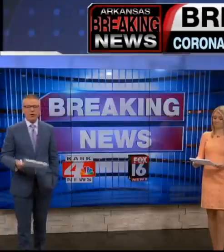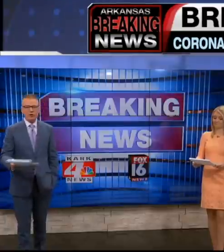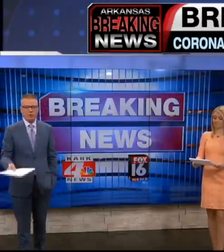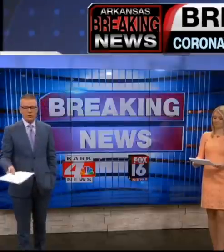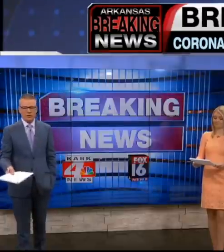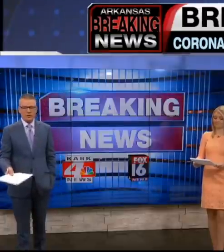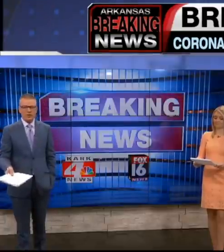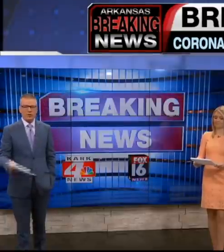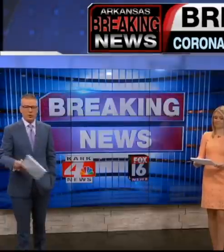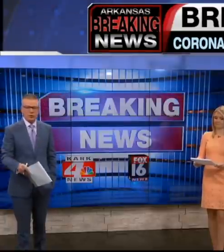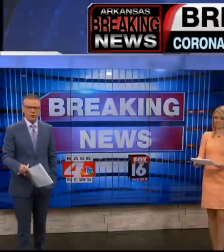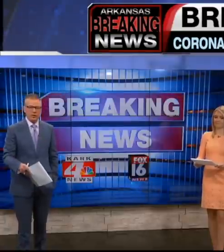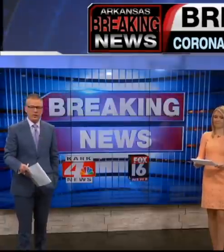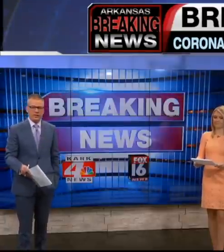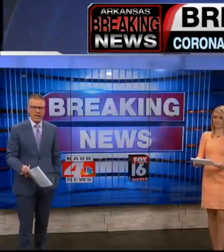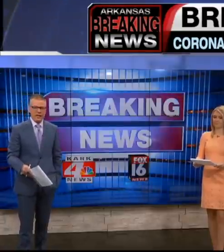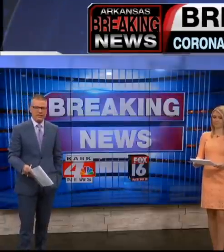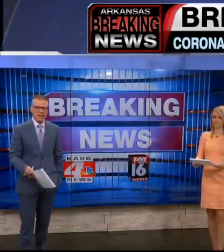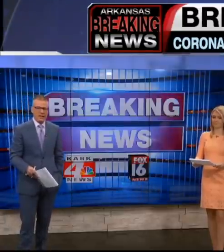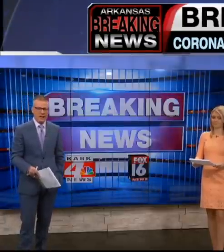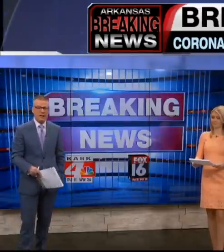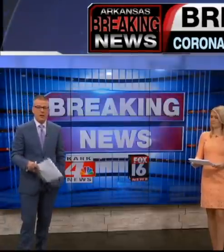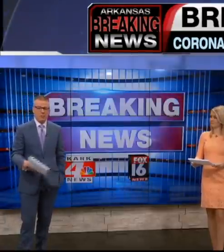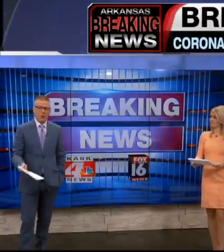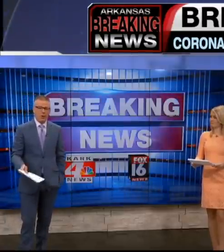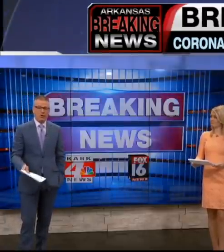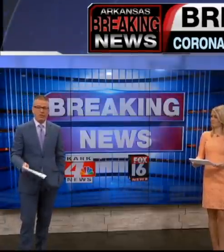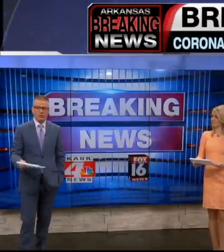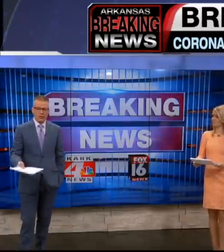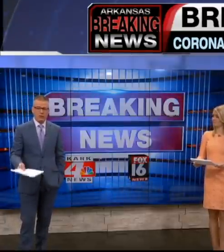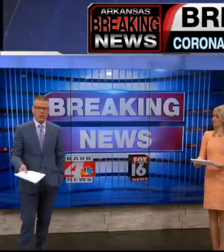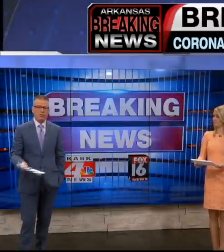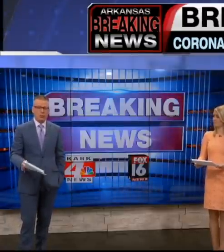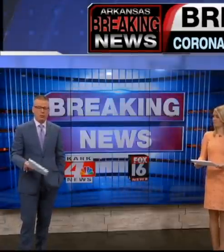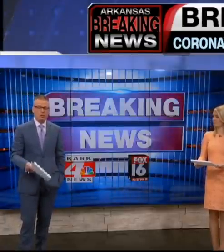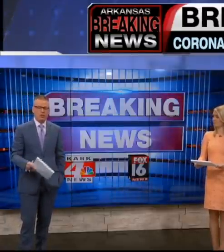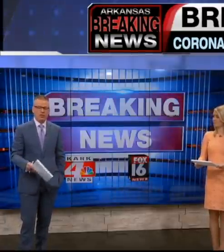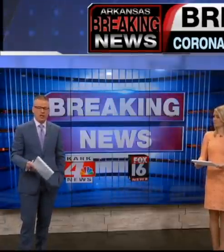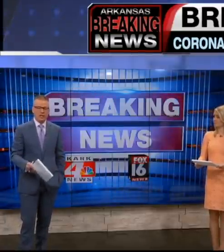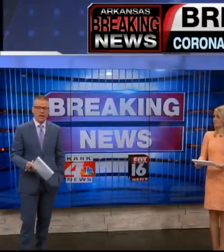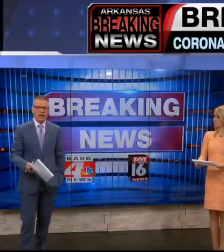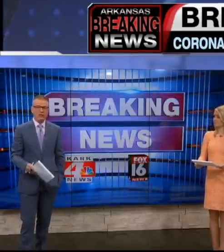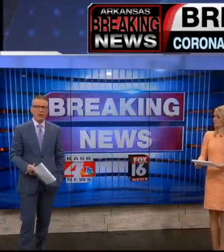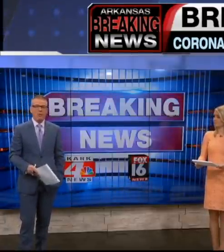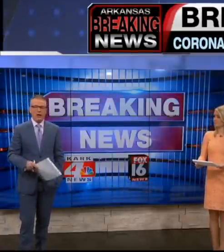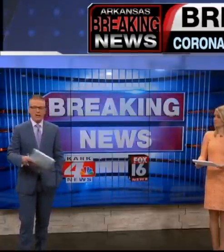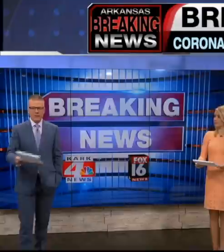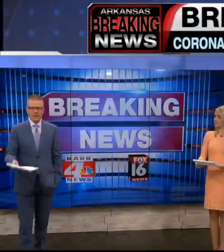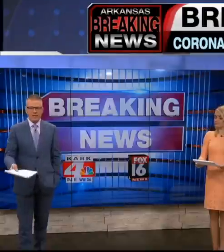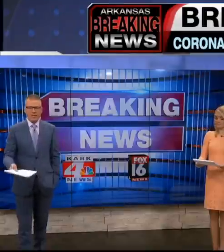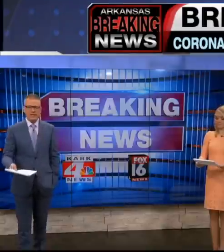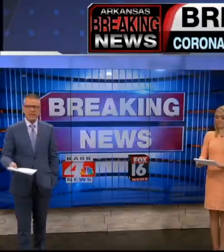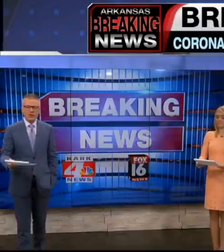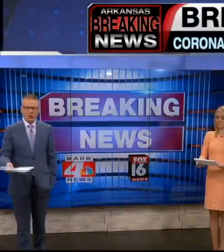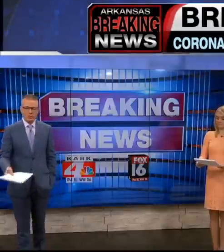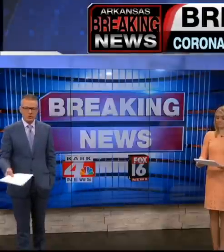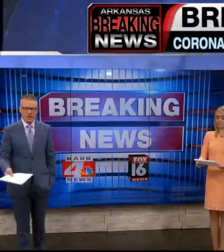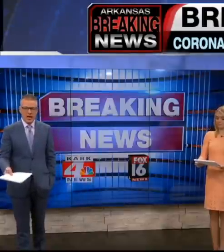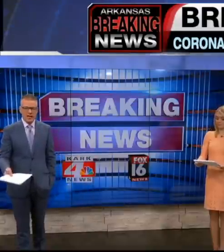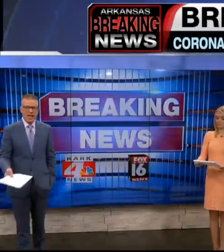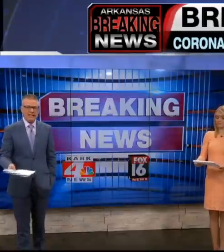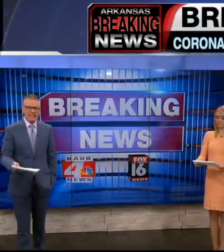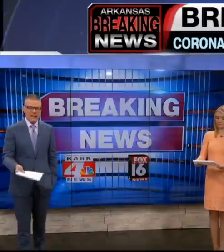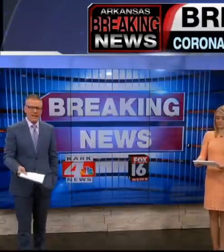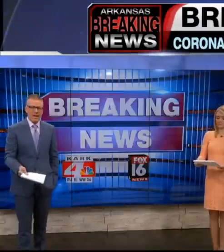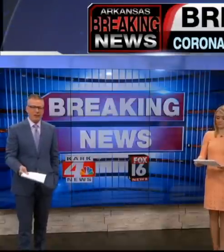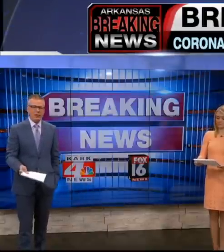Jr. also addressing this earlier in the day, saying that bars and restaurants will be shut down, but emphasizing that